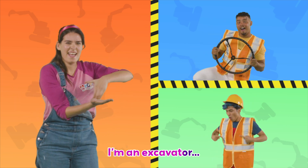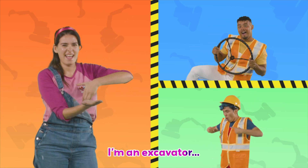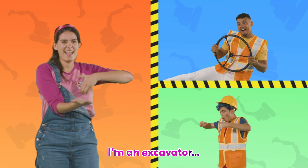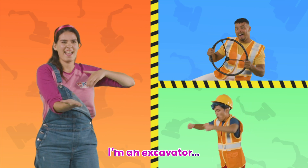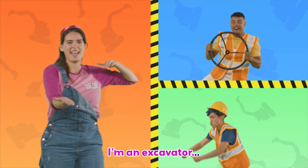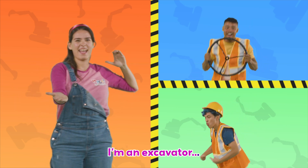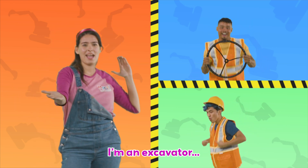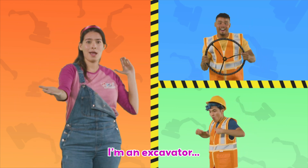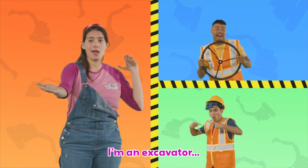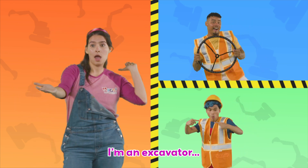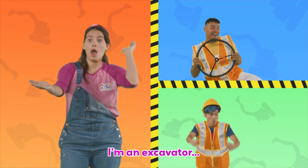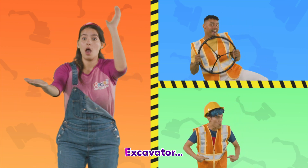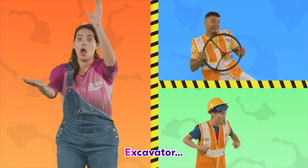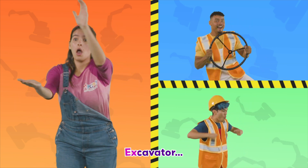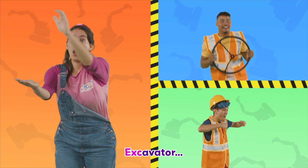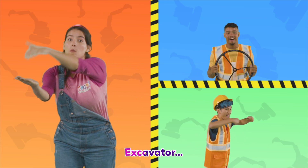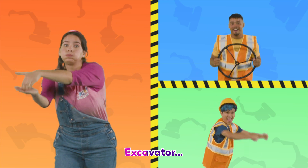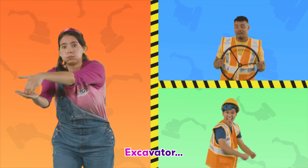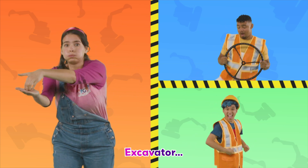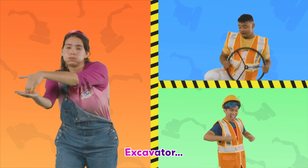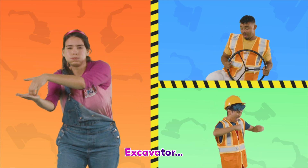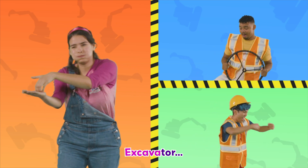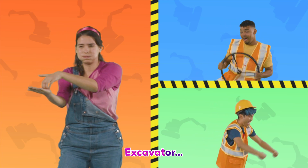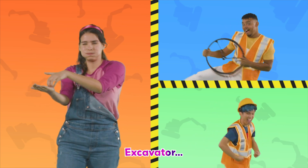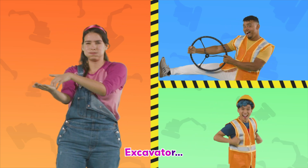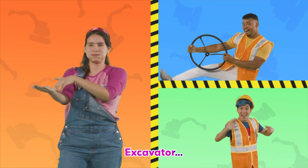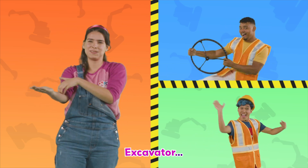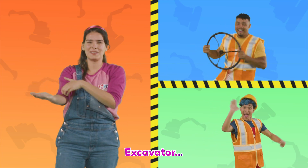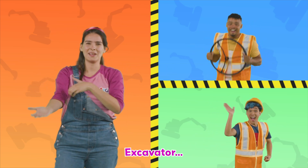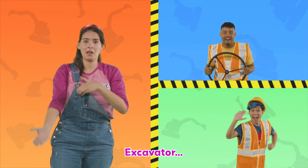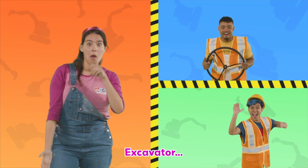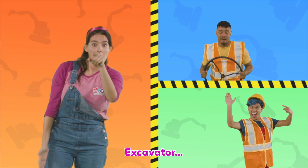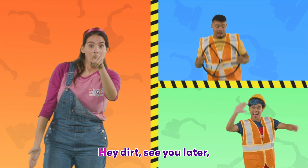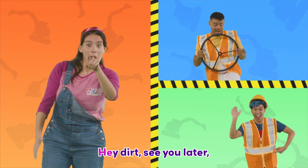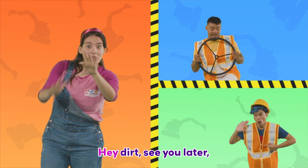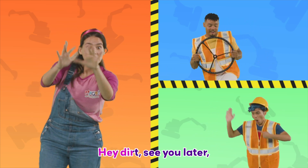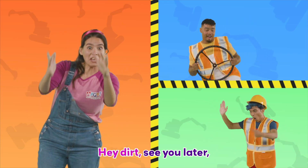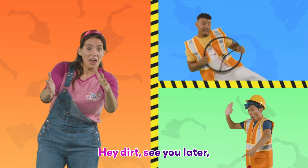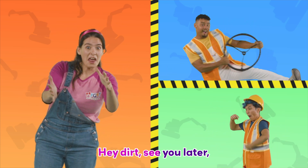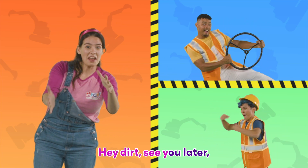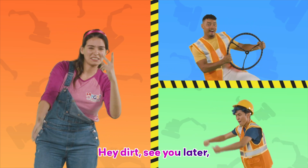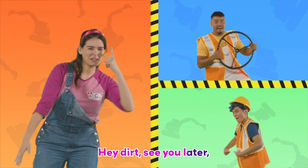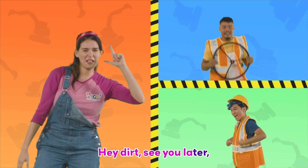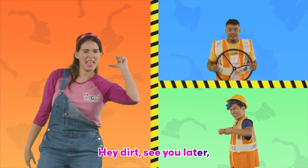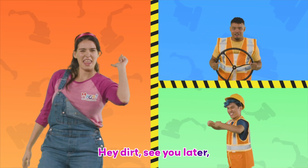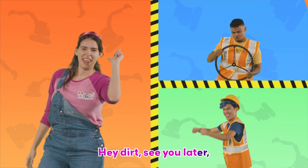excavator Hey dirt, see you later